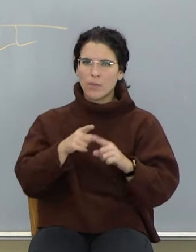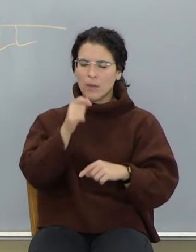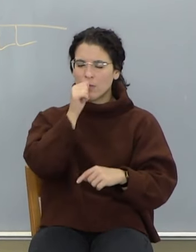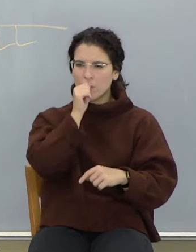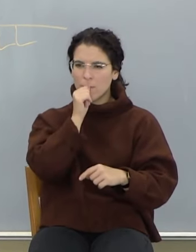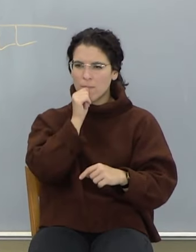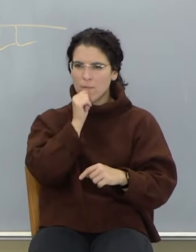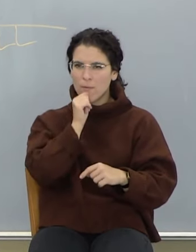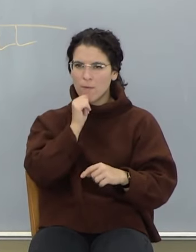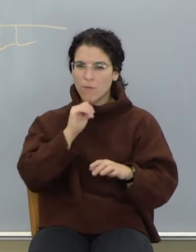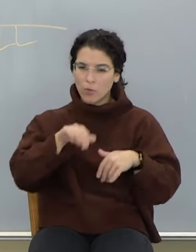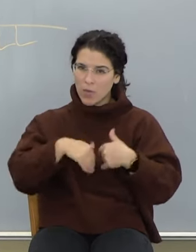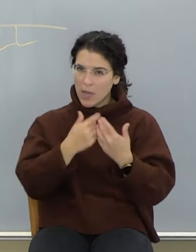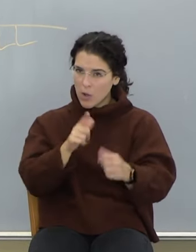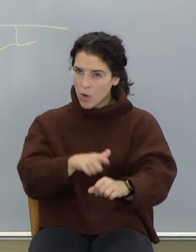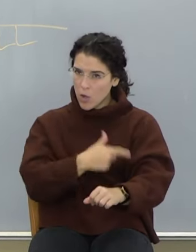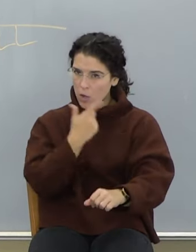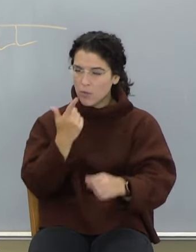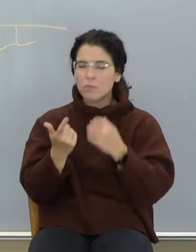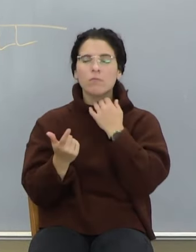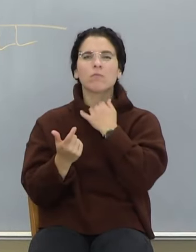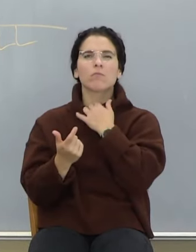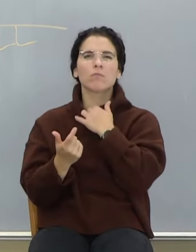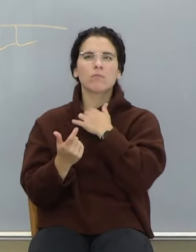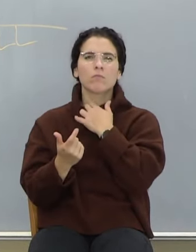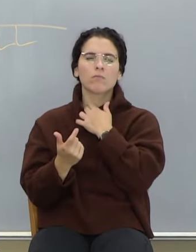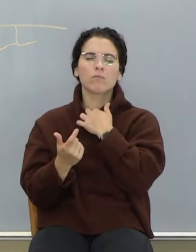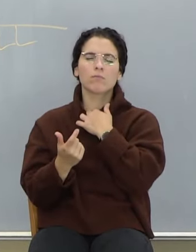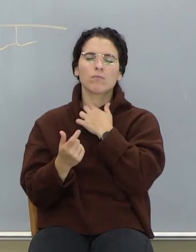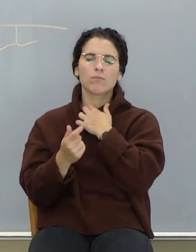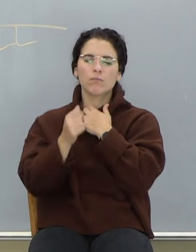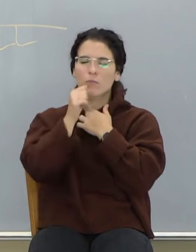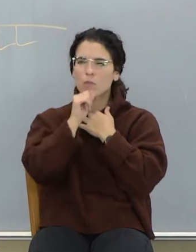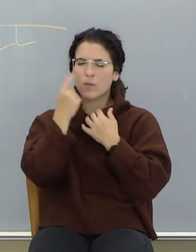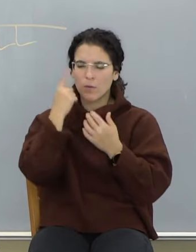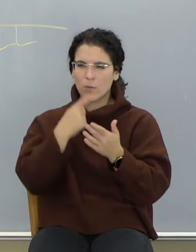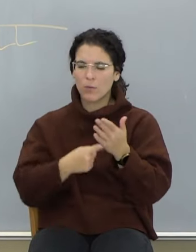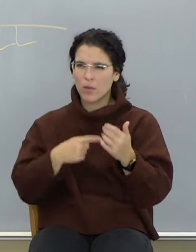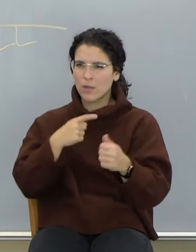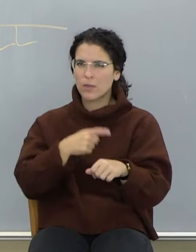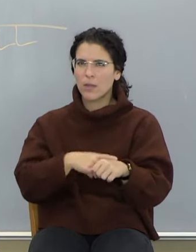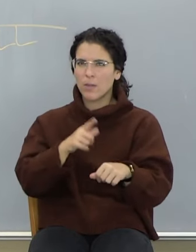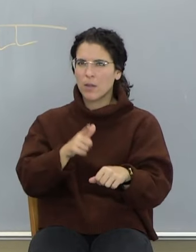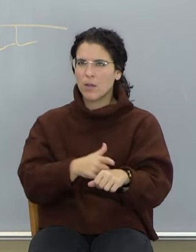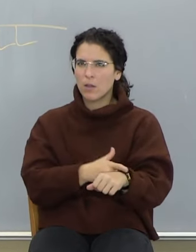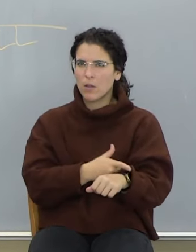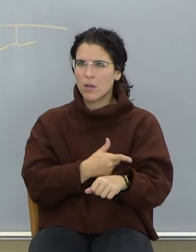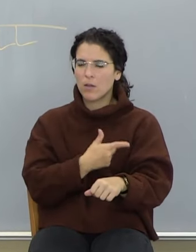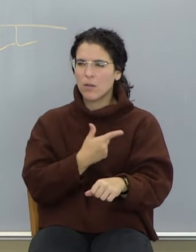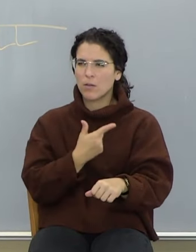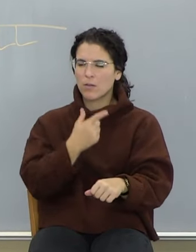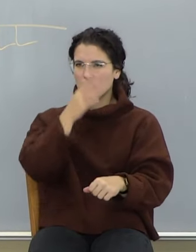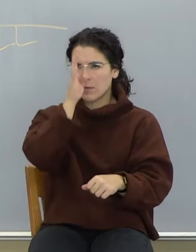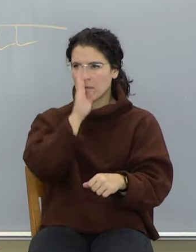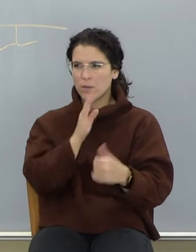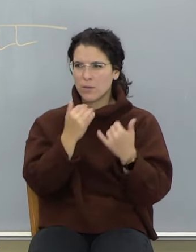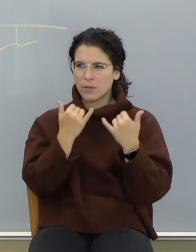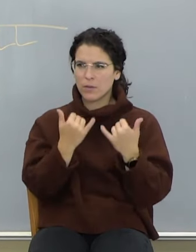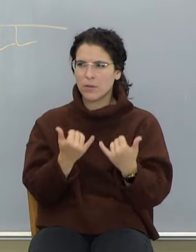suffering how long? Well, that's sort of, we suffer for what period? Long. God